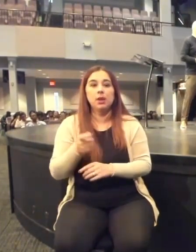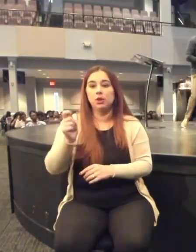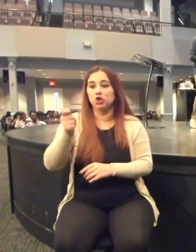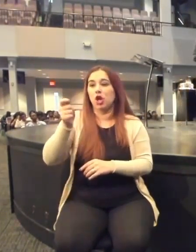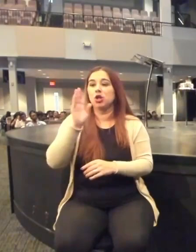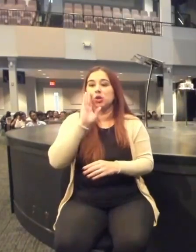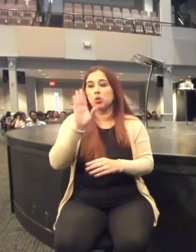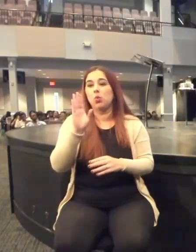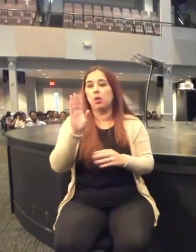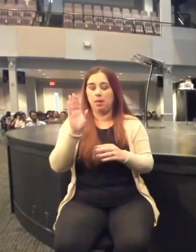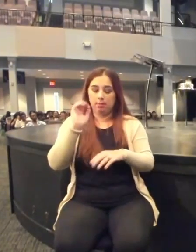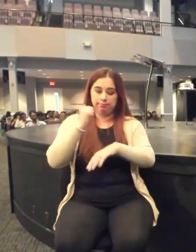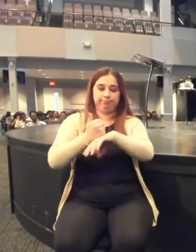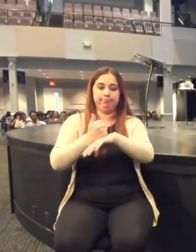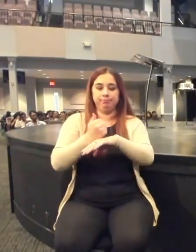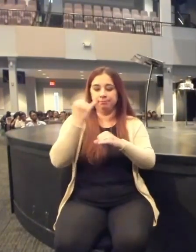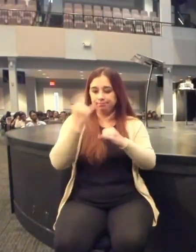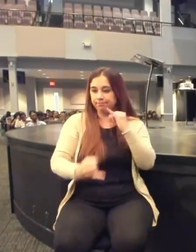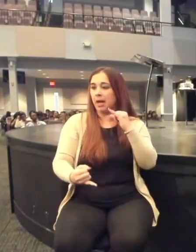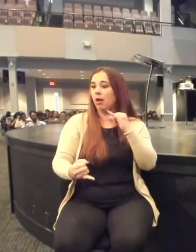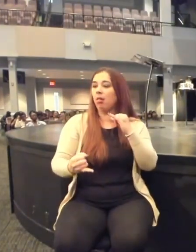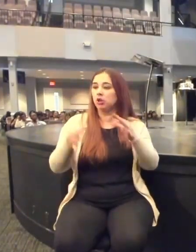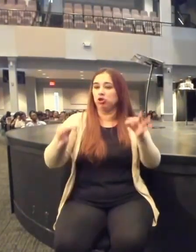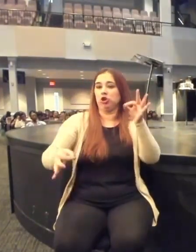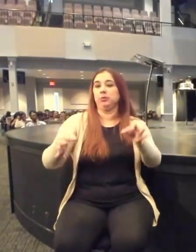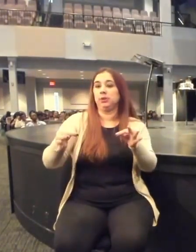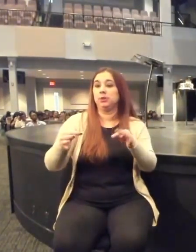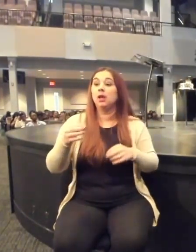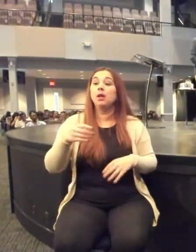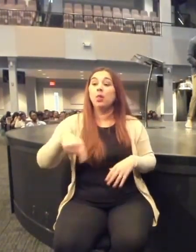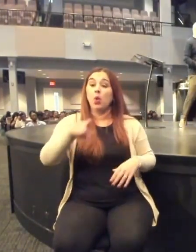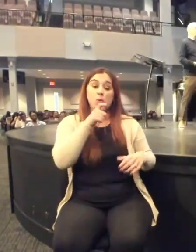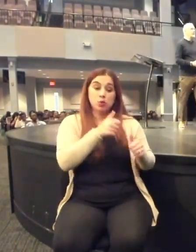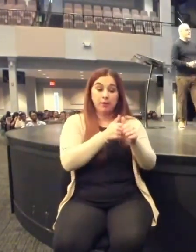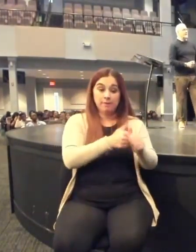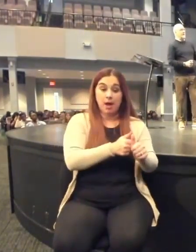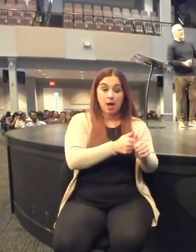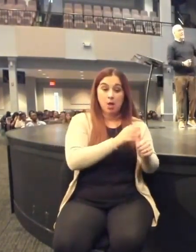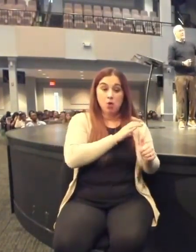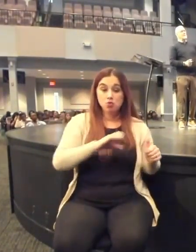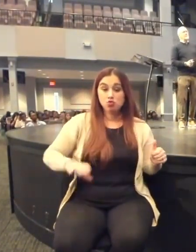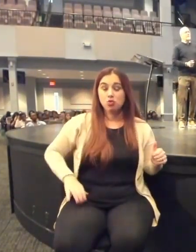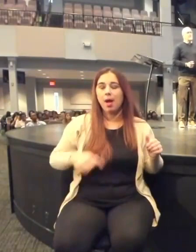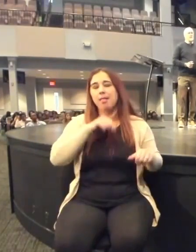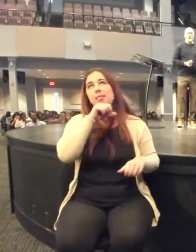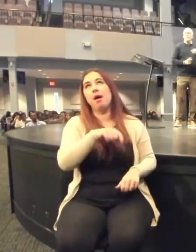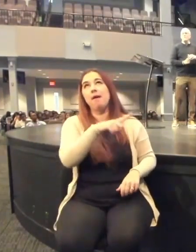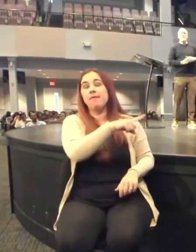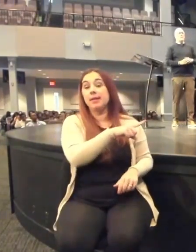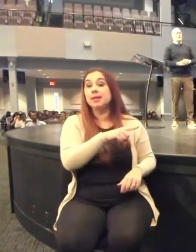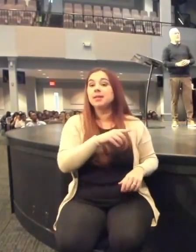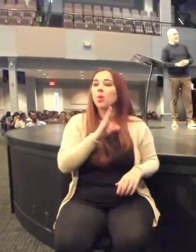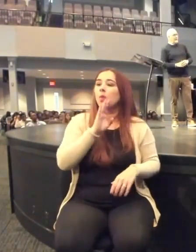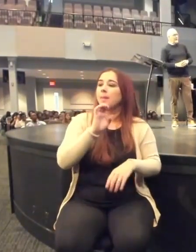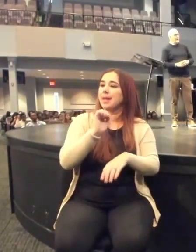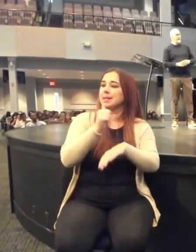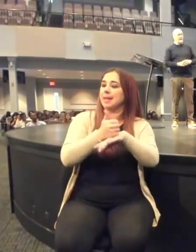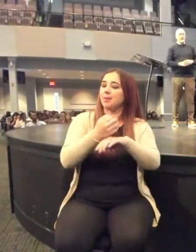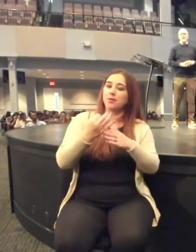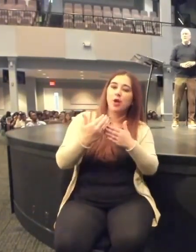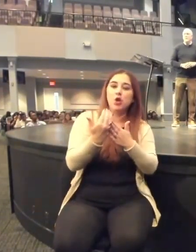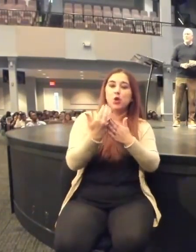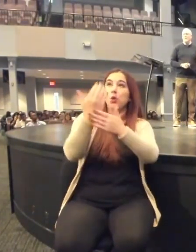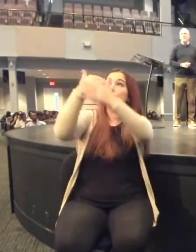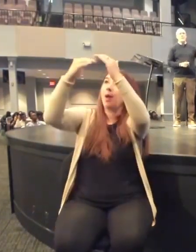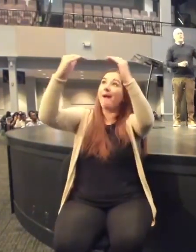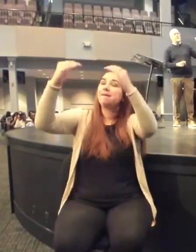establish final judgment and justice, and then for those who are followers of Christ, and I love this, there will be the establishment of a new heaven